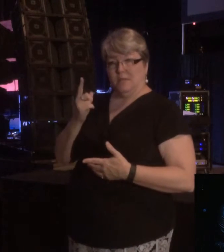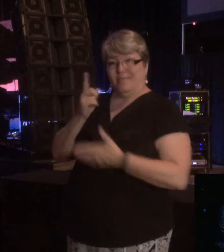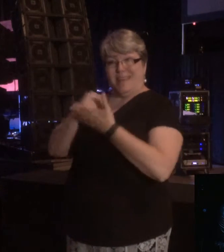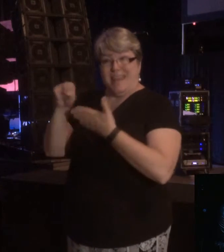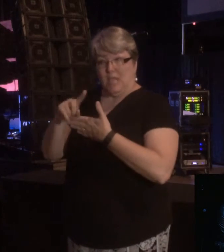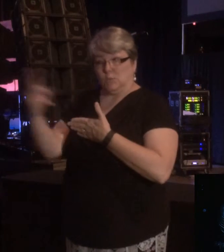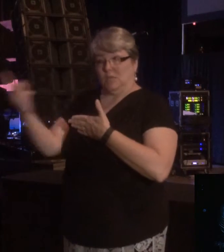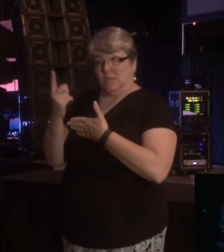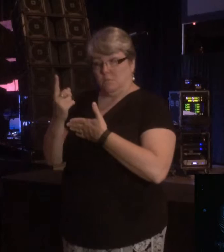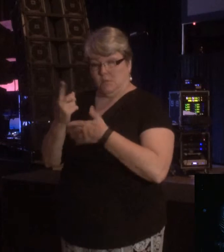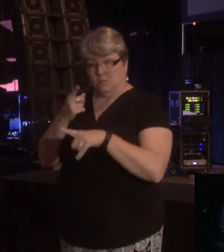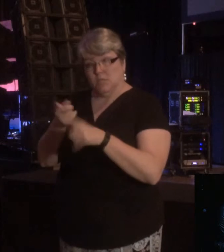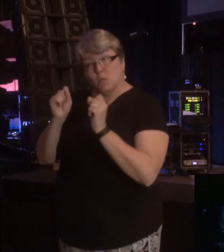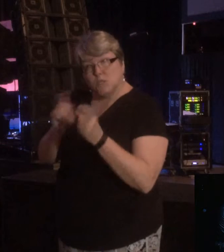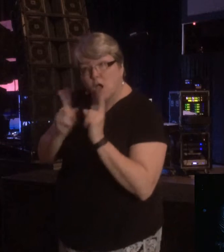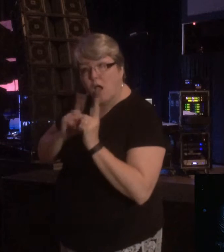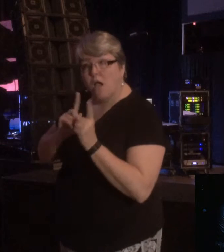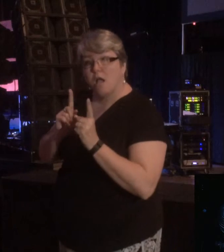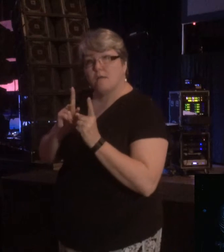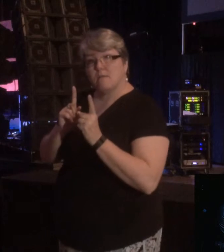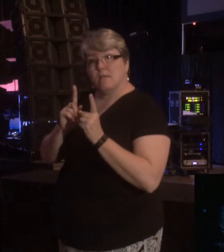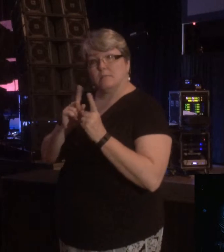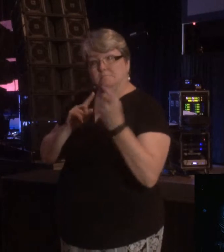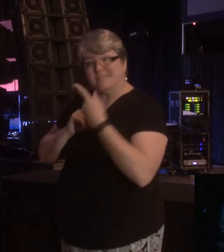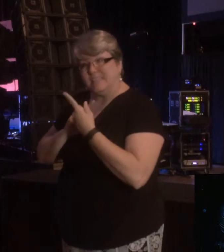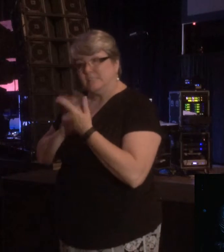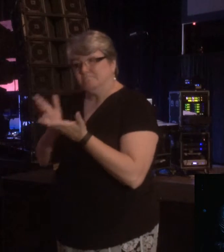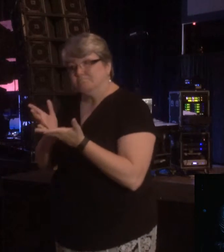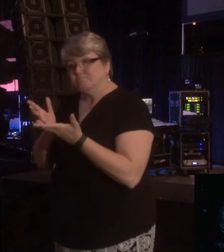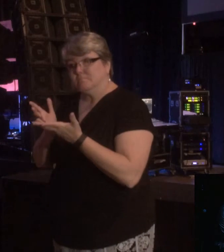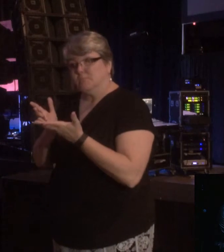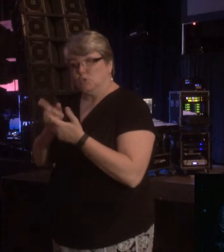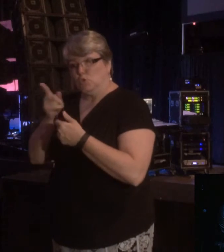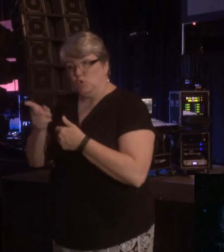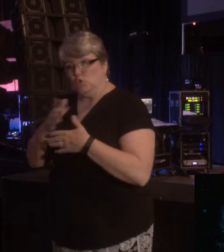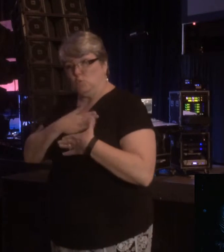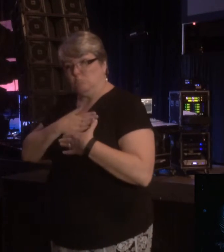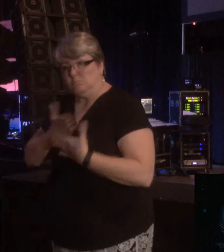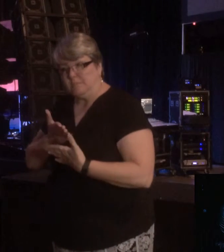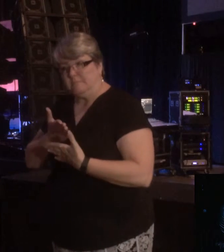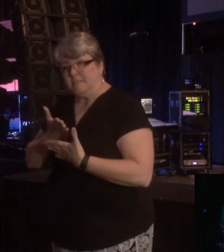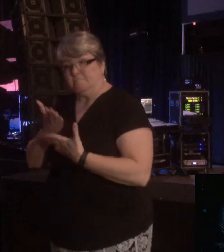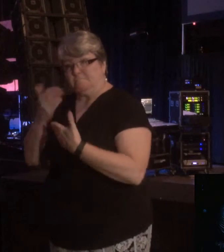dating. So began our 10-year history.